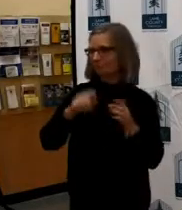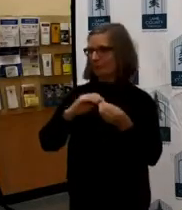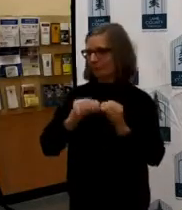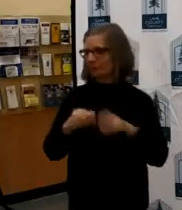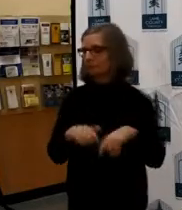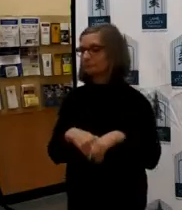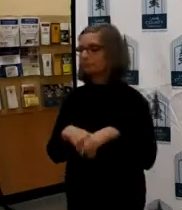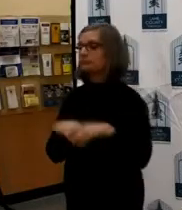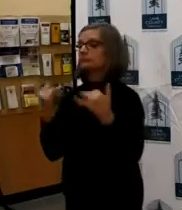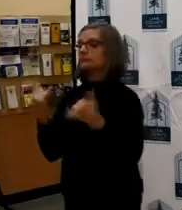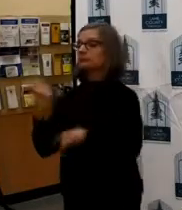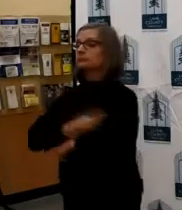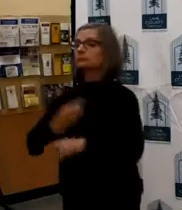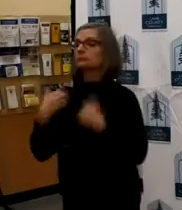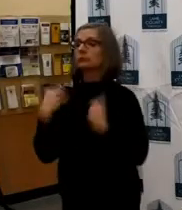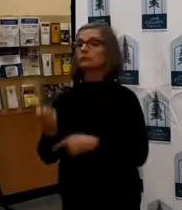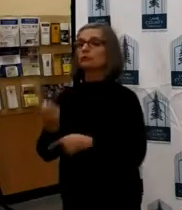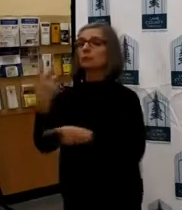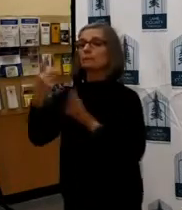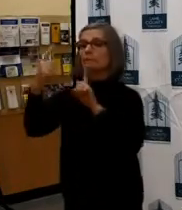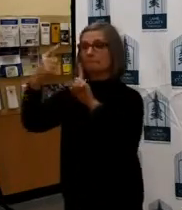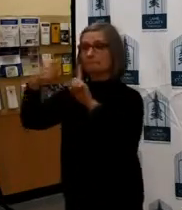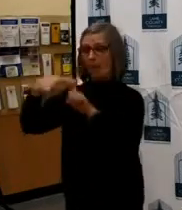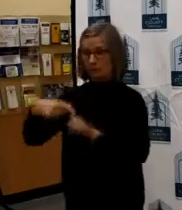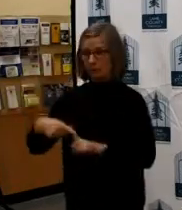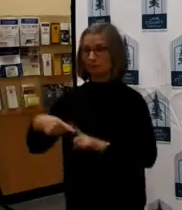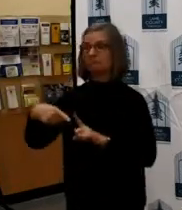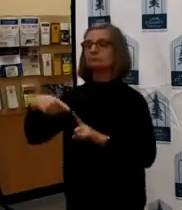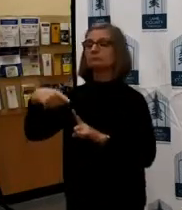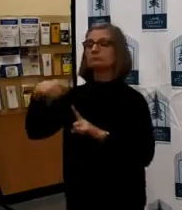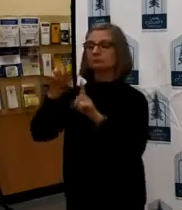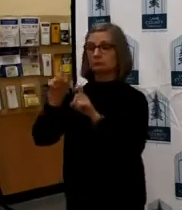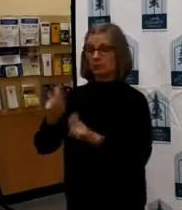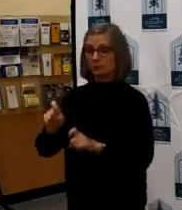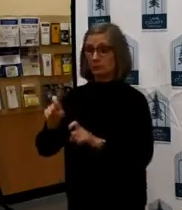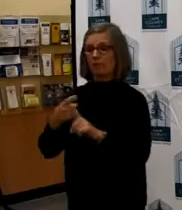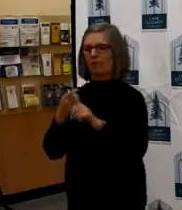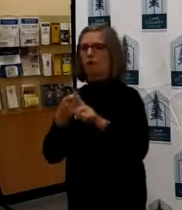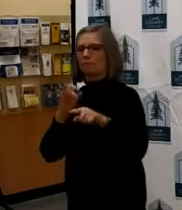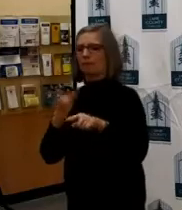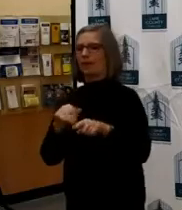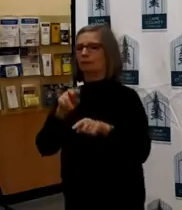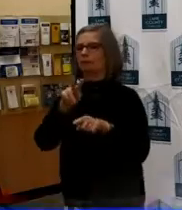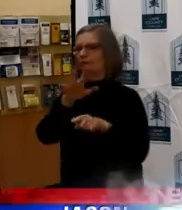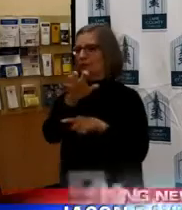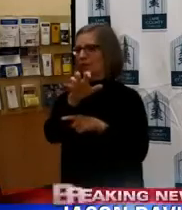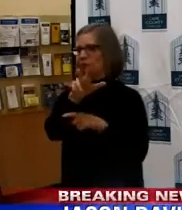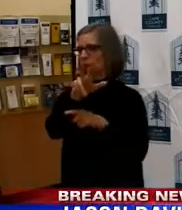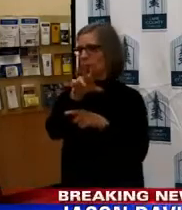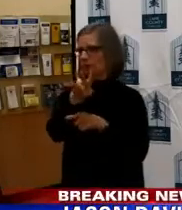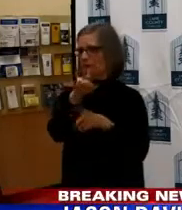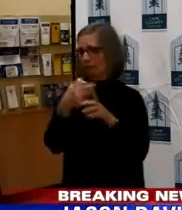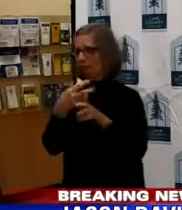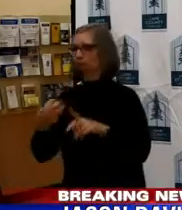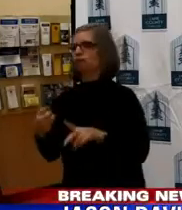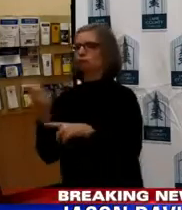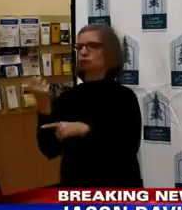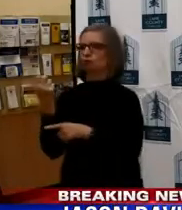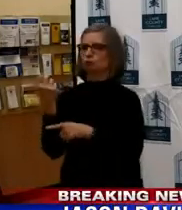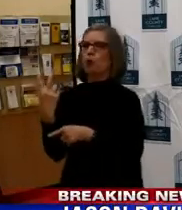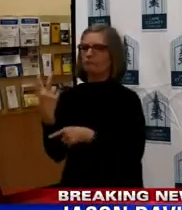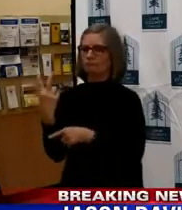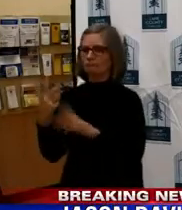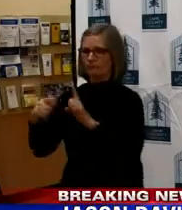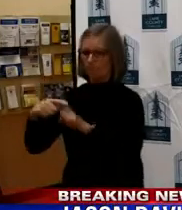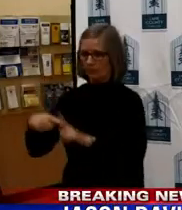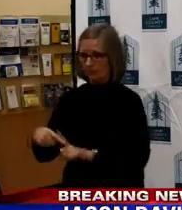12 positive tests. 12 of those 537 have come back positive. There were 3 over the